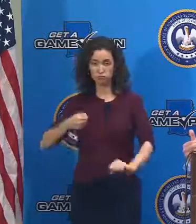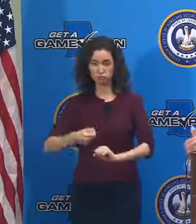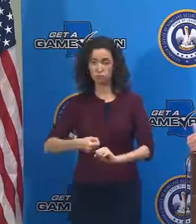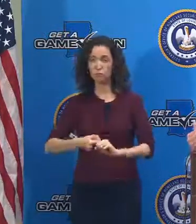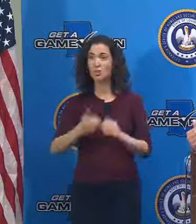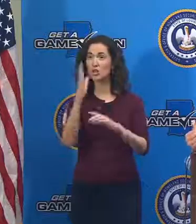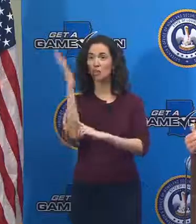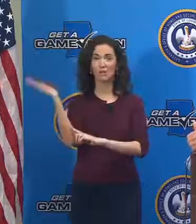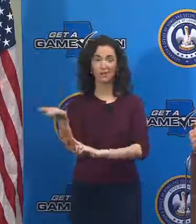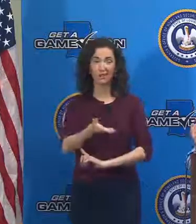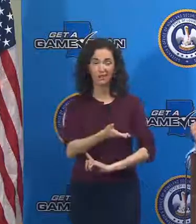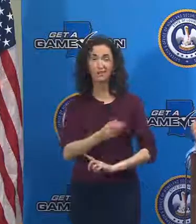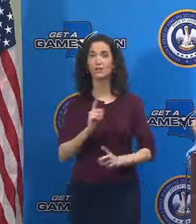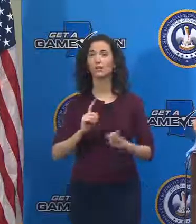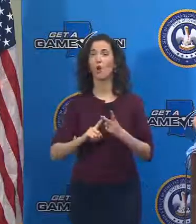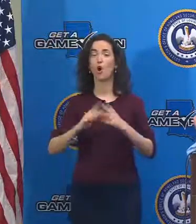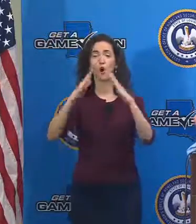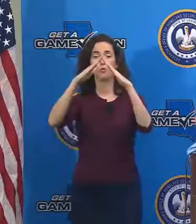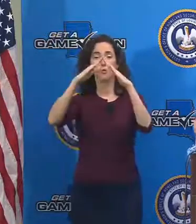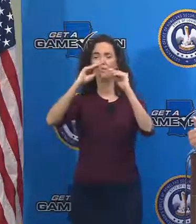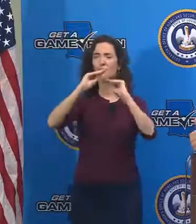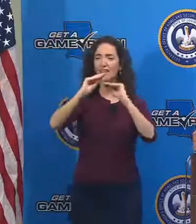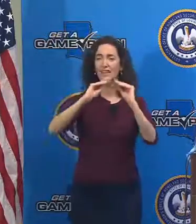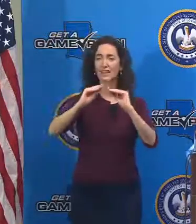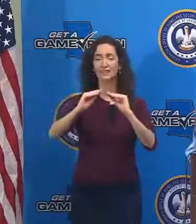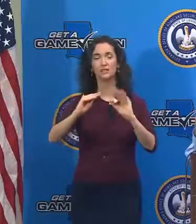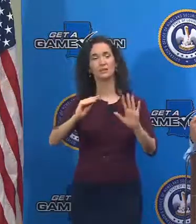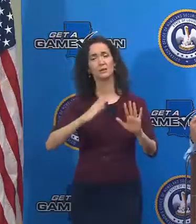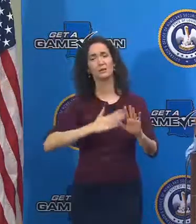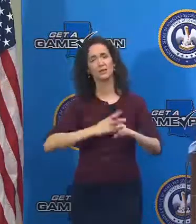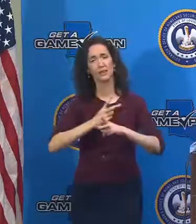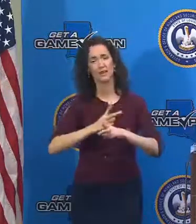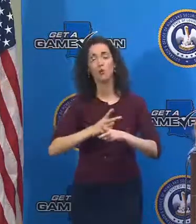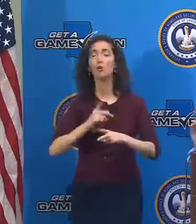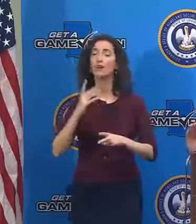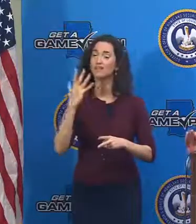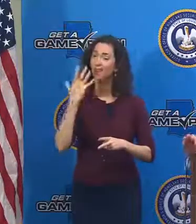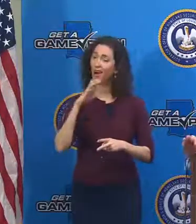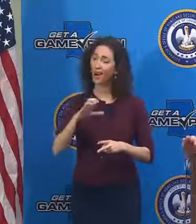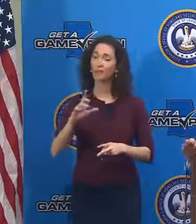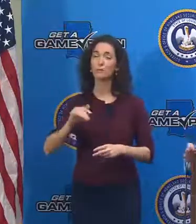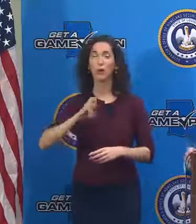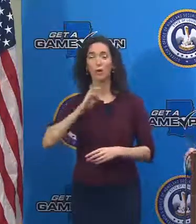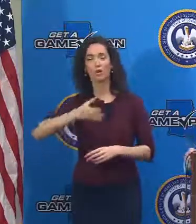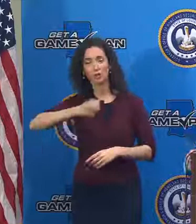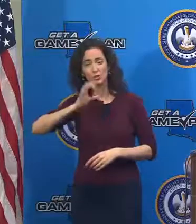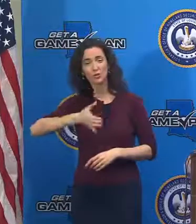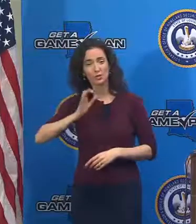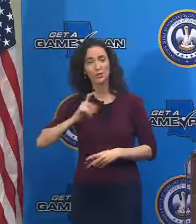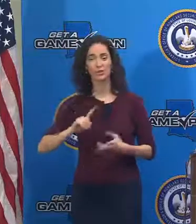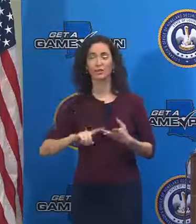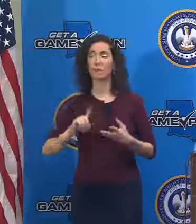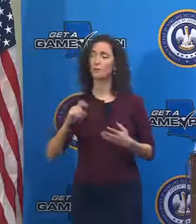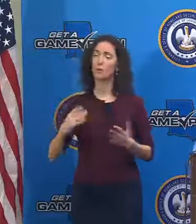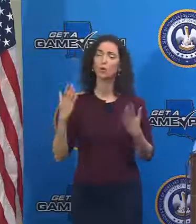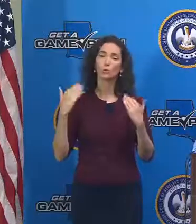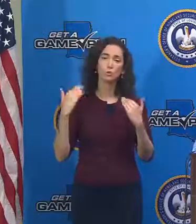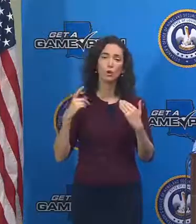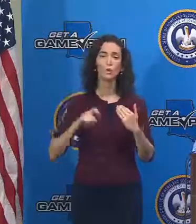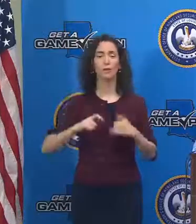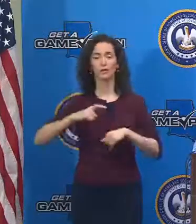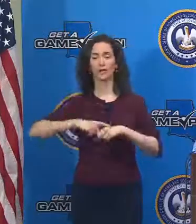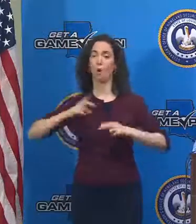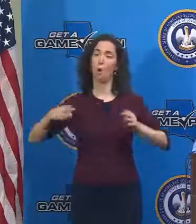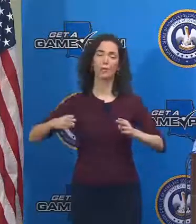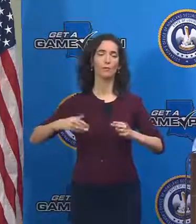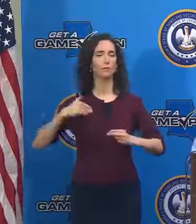doing anything. It's hot. You got to stay hydrated. You got to cool off. You got to pace yourself. And if you